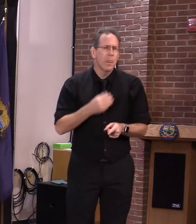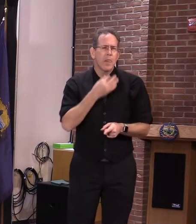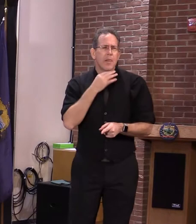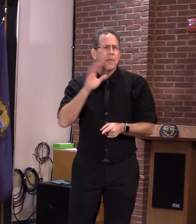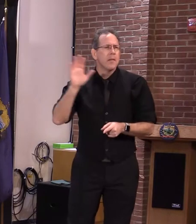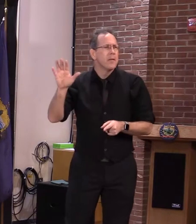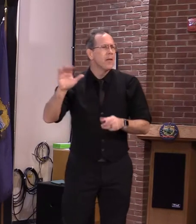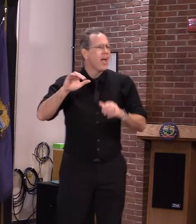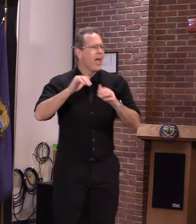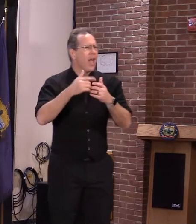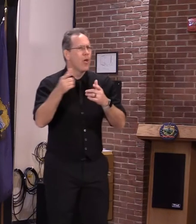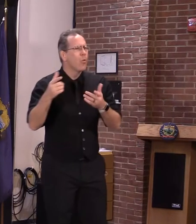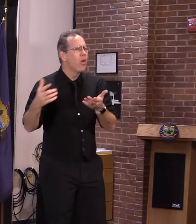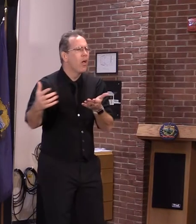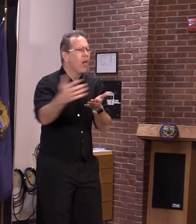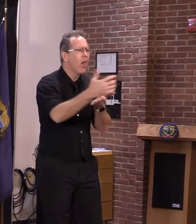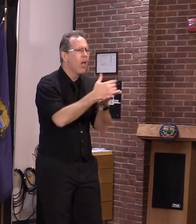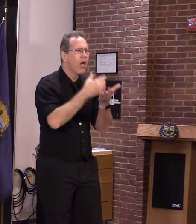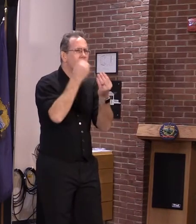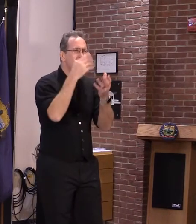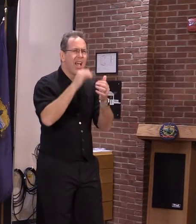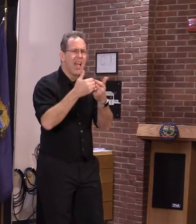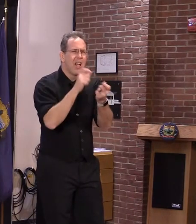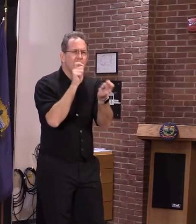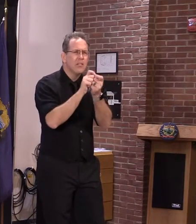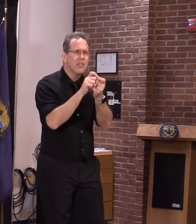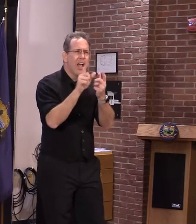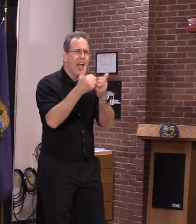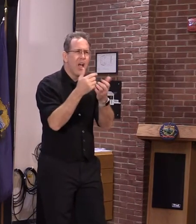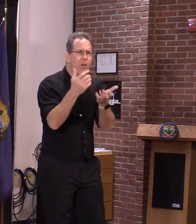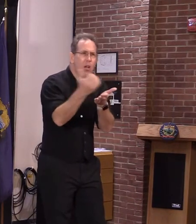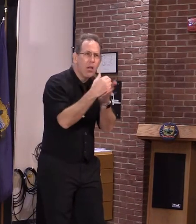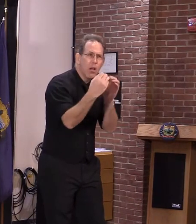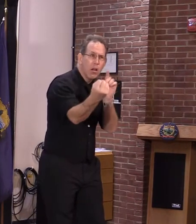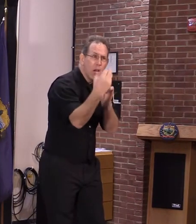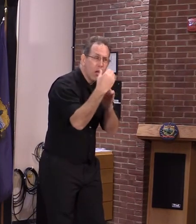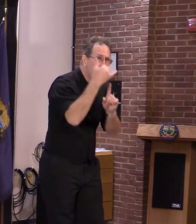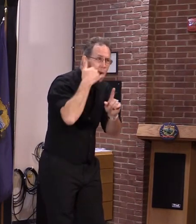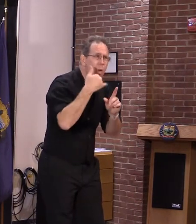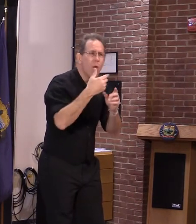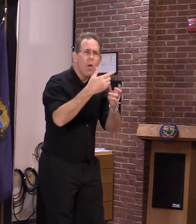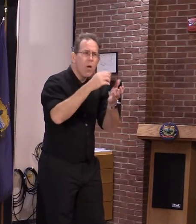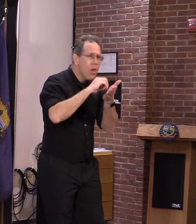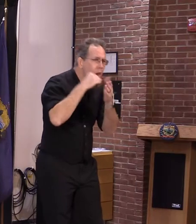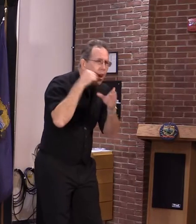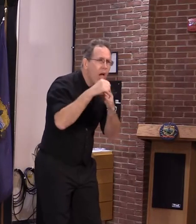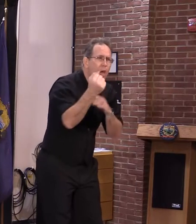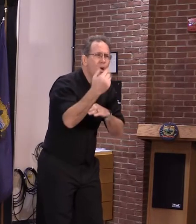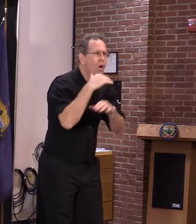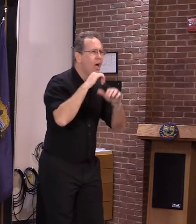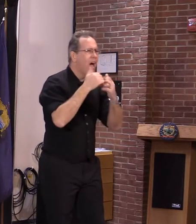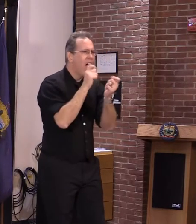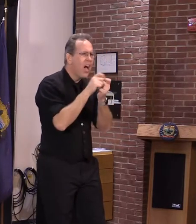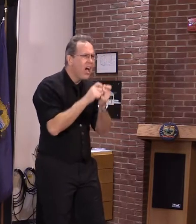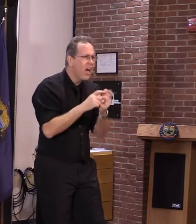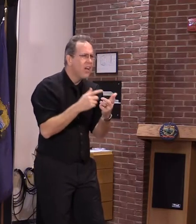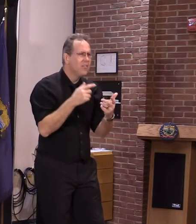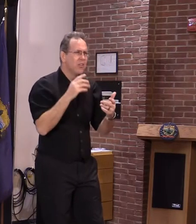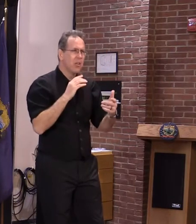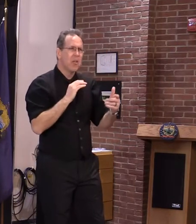the state police. Our team ran a story because the state police was seeking